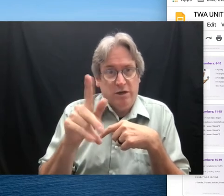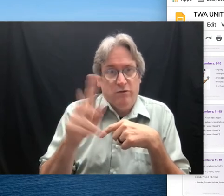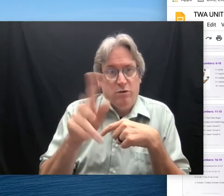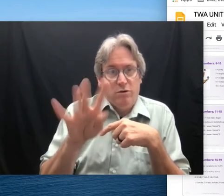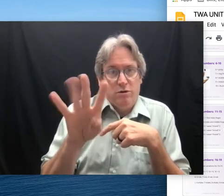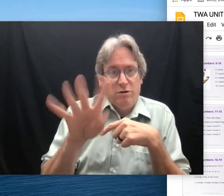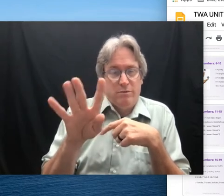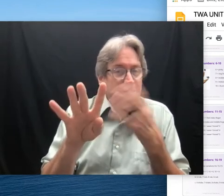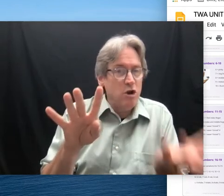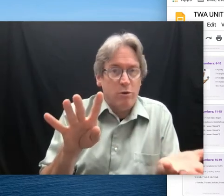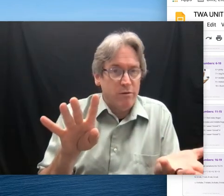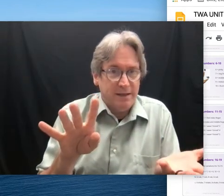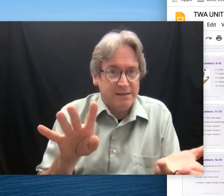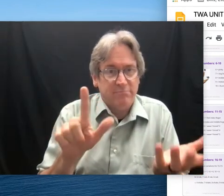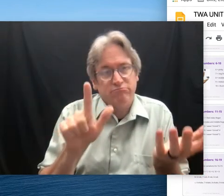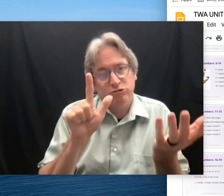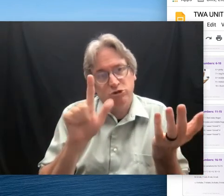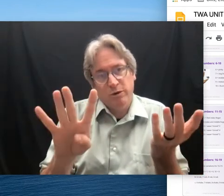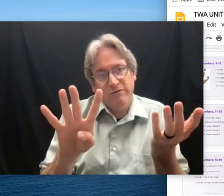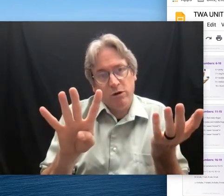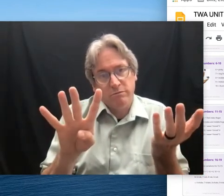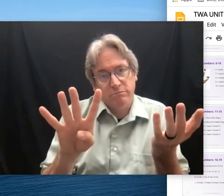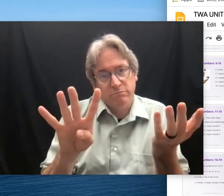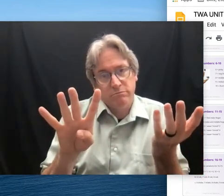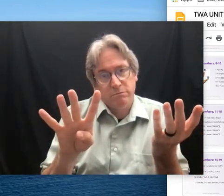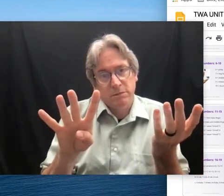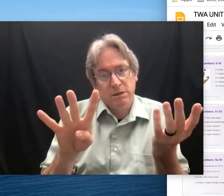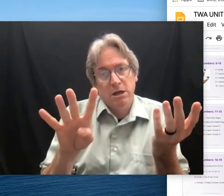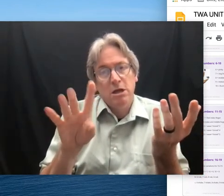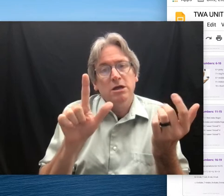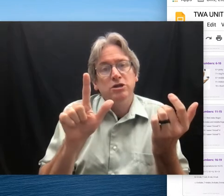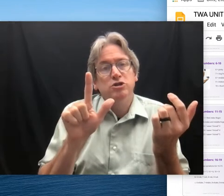see 24. No one repeats that. 24.